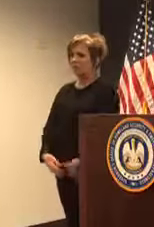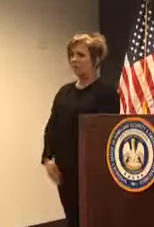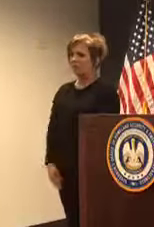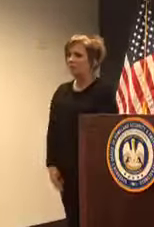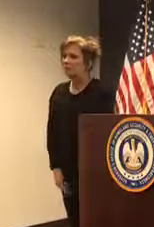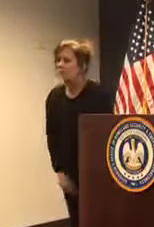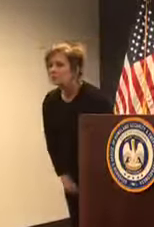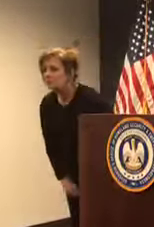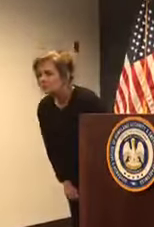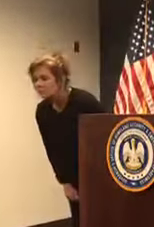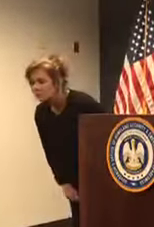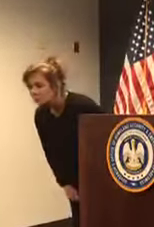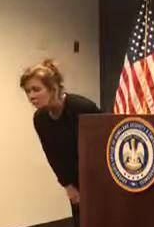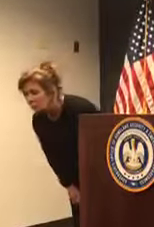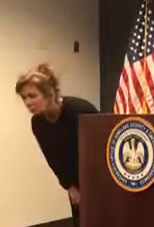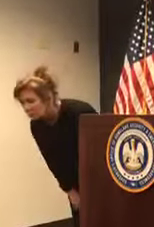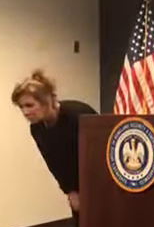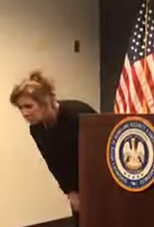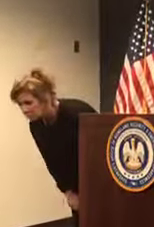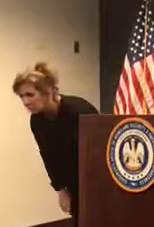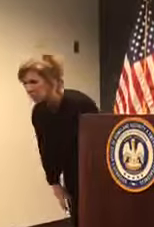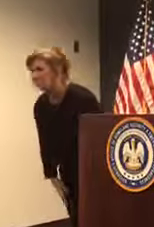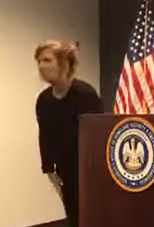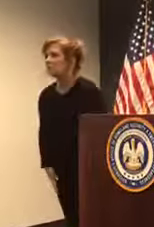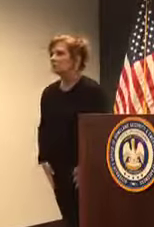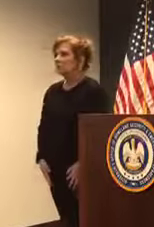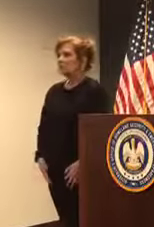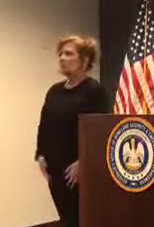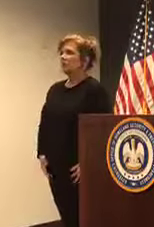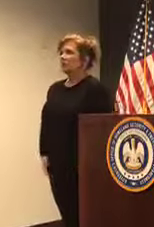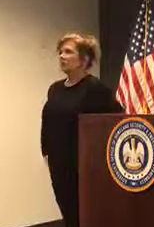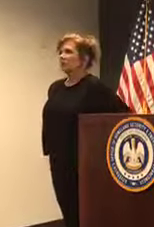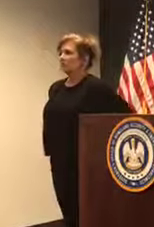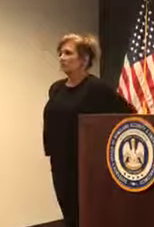signed. Okay. That's my other full band.